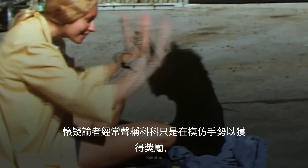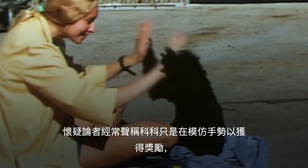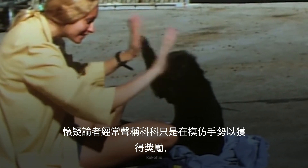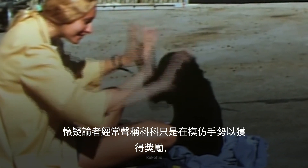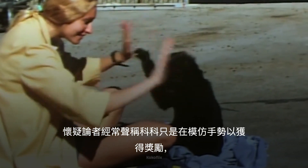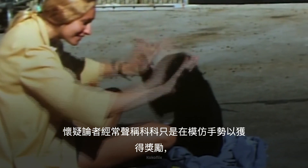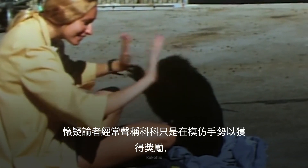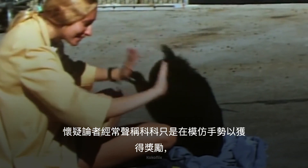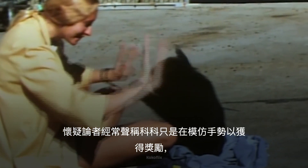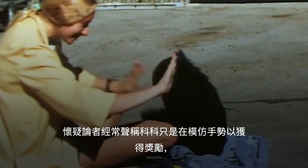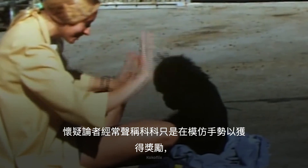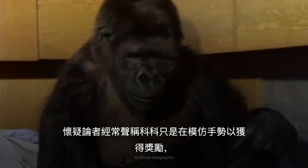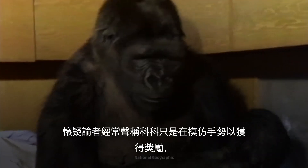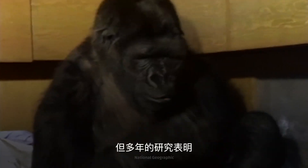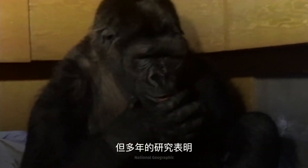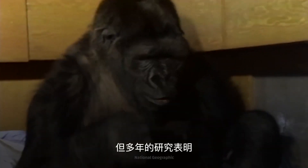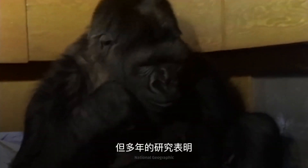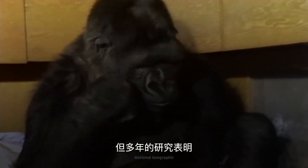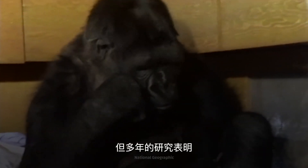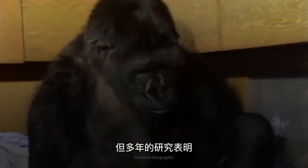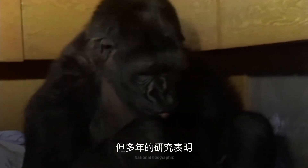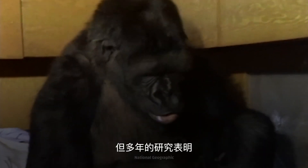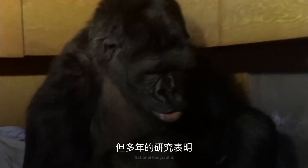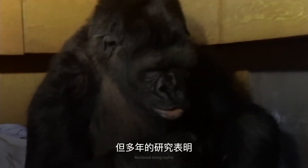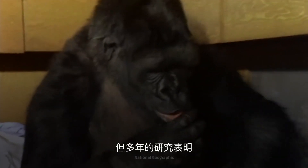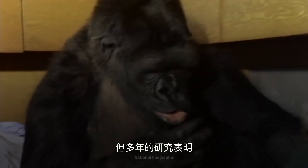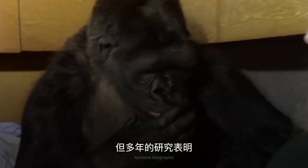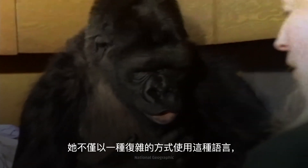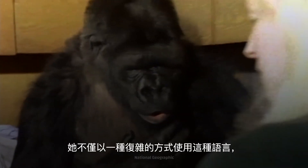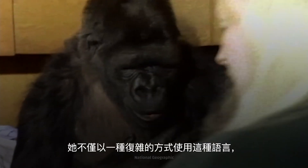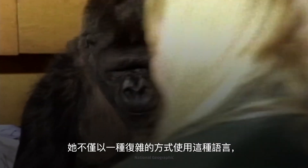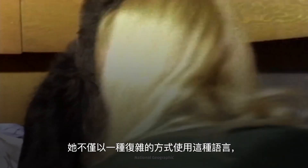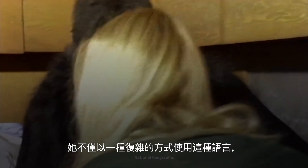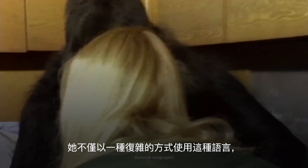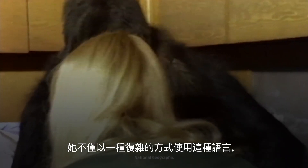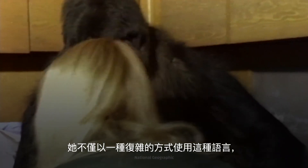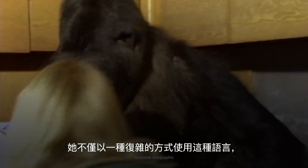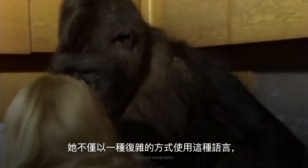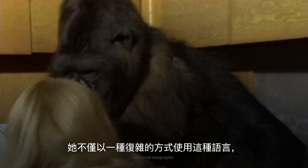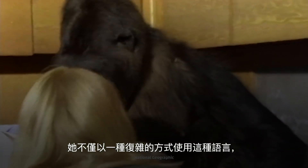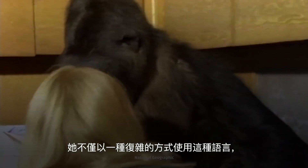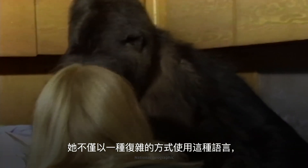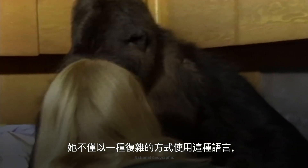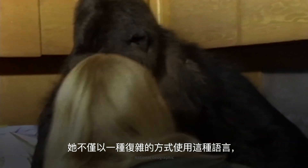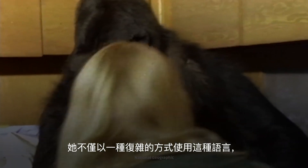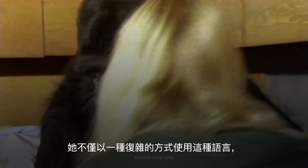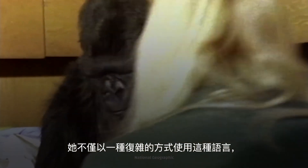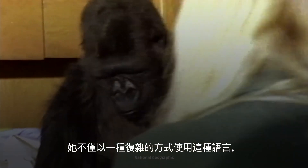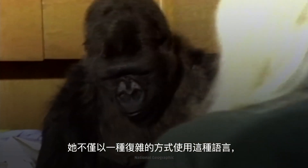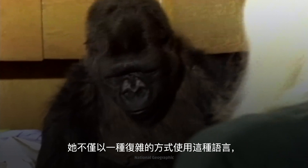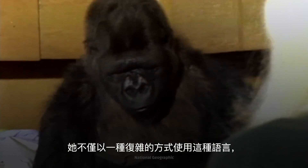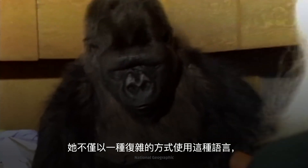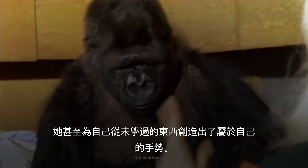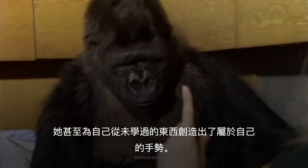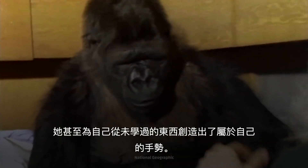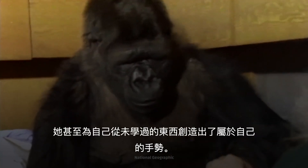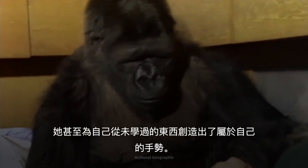to get rewards. But years of research showed that not only was she using the language in a sophisticated way, but she was